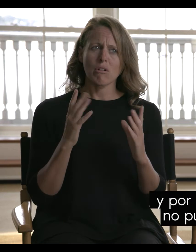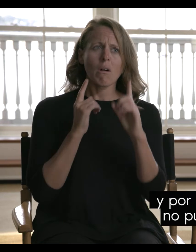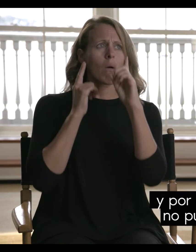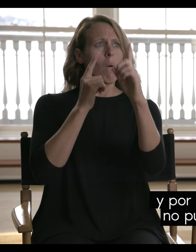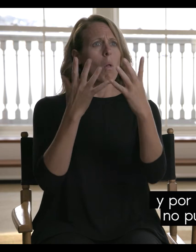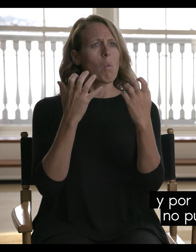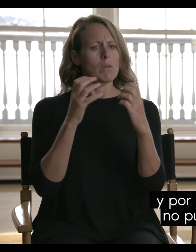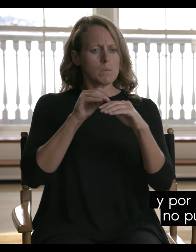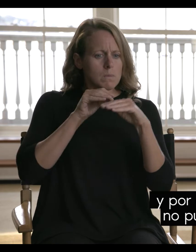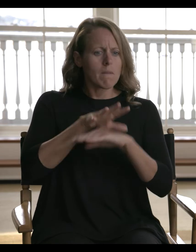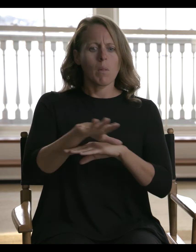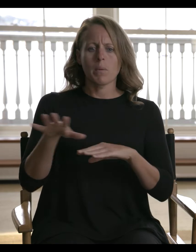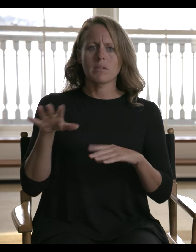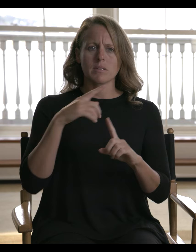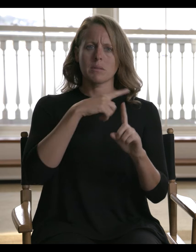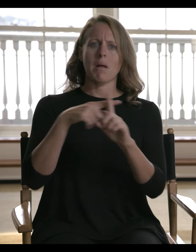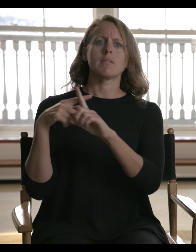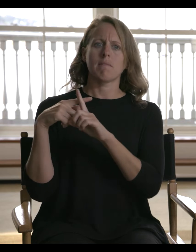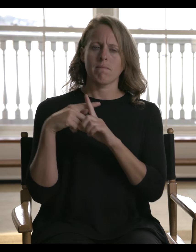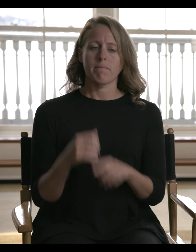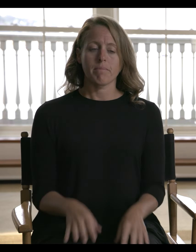he finally couldn't for some reason.